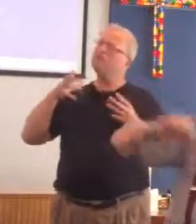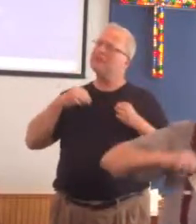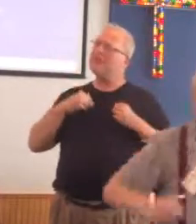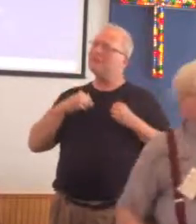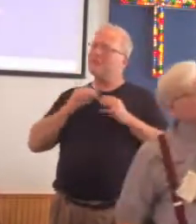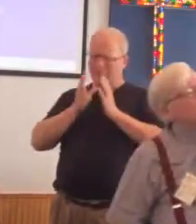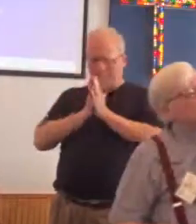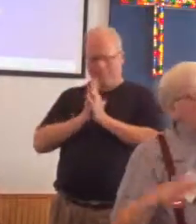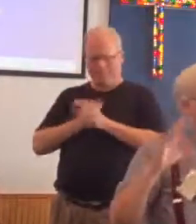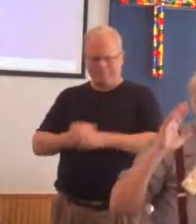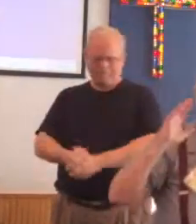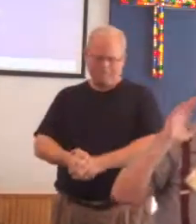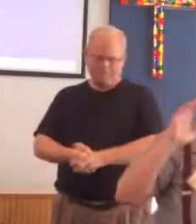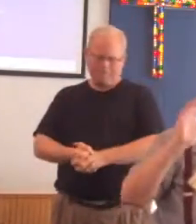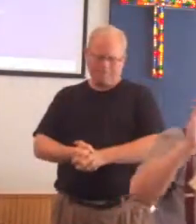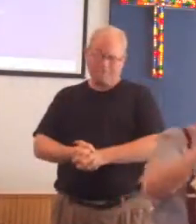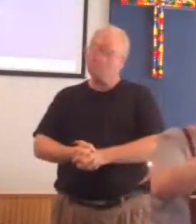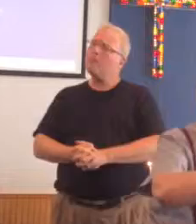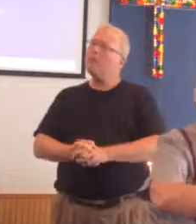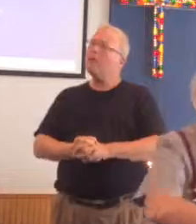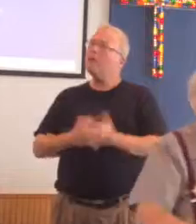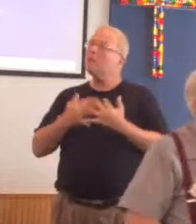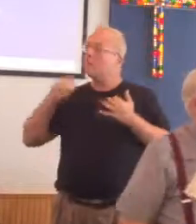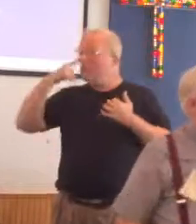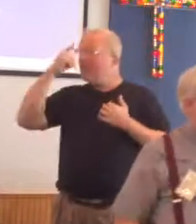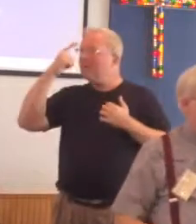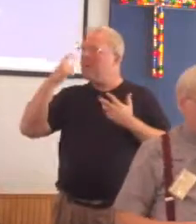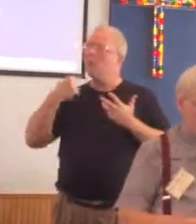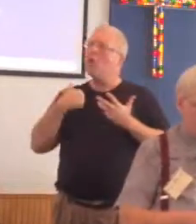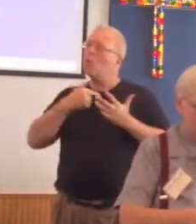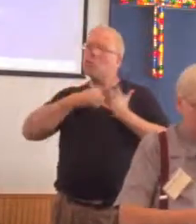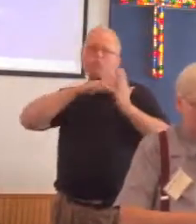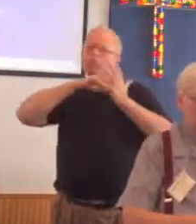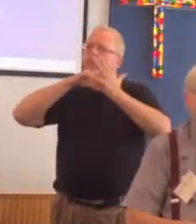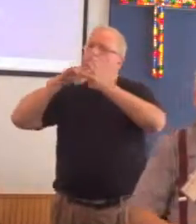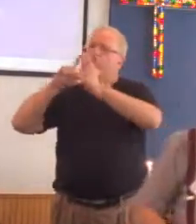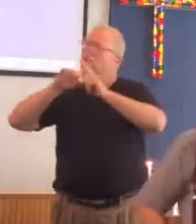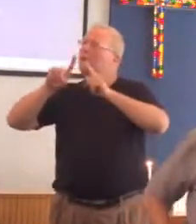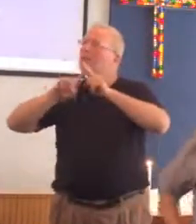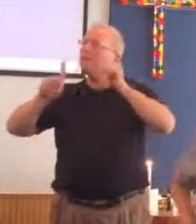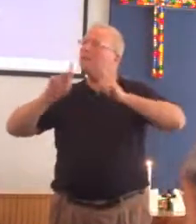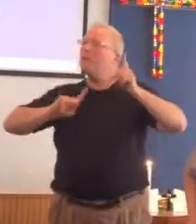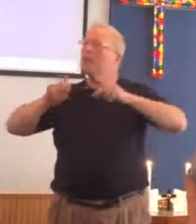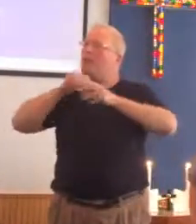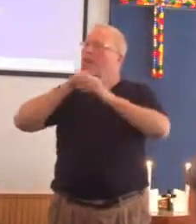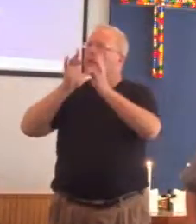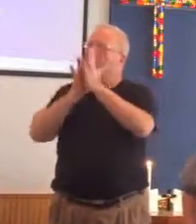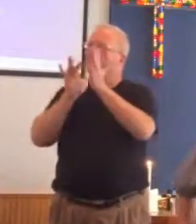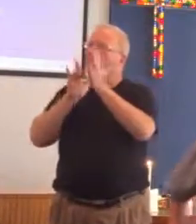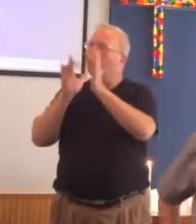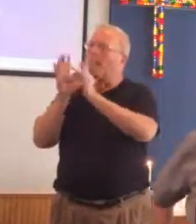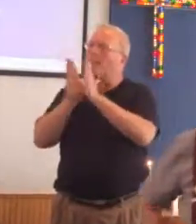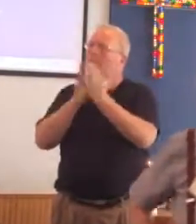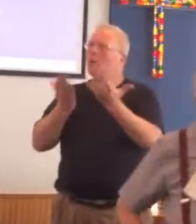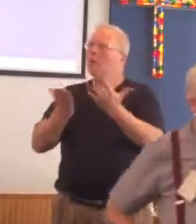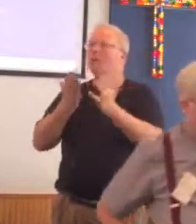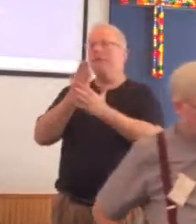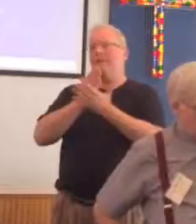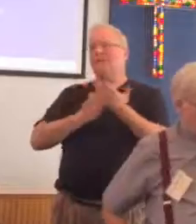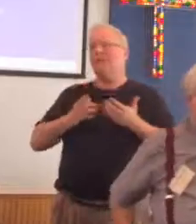this summer, we are exploring some of the lesser-known characters in the